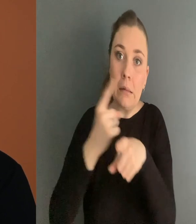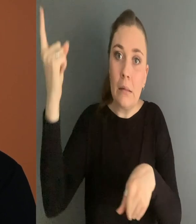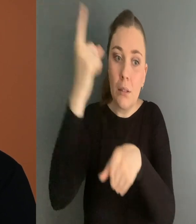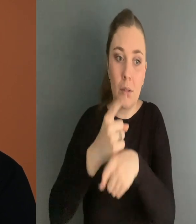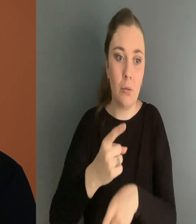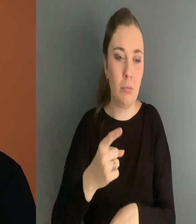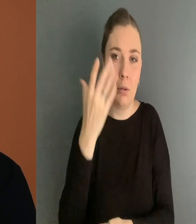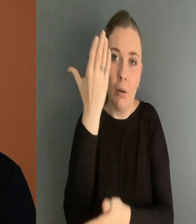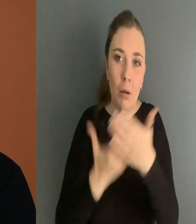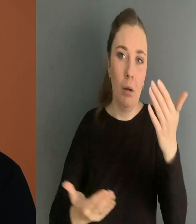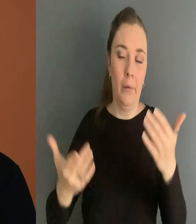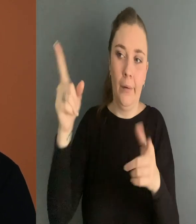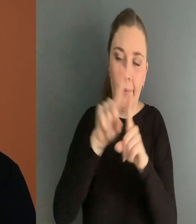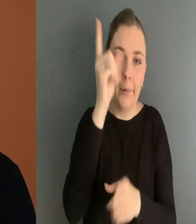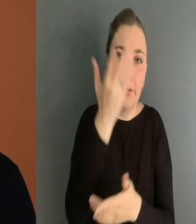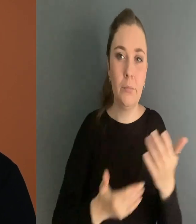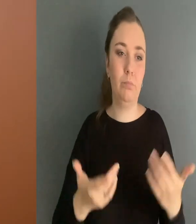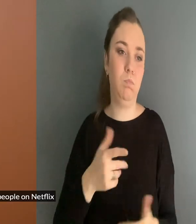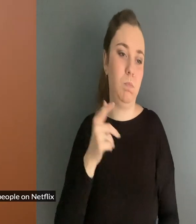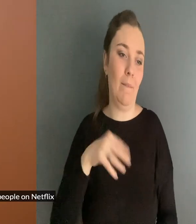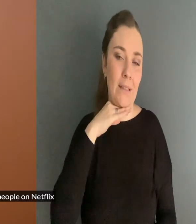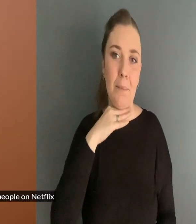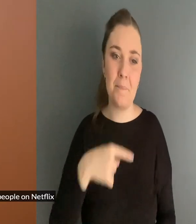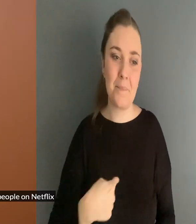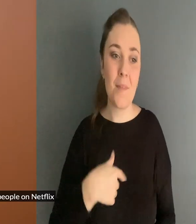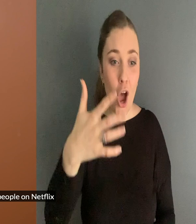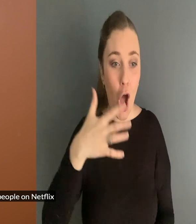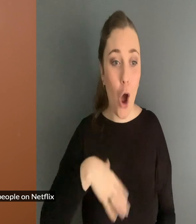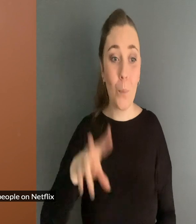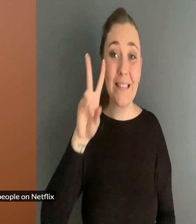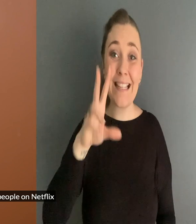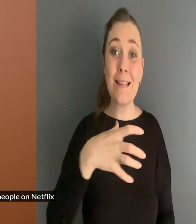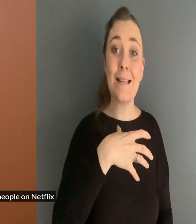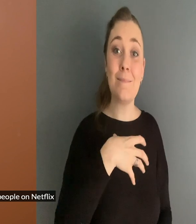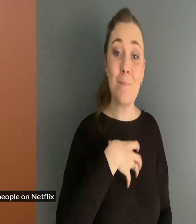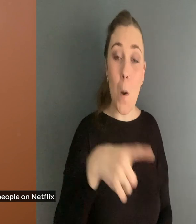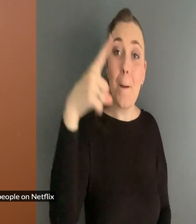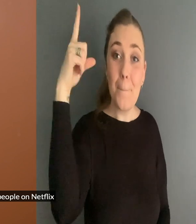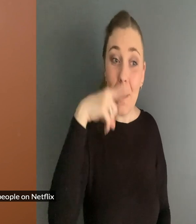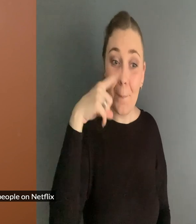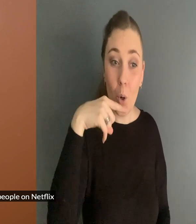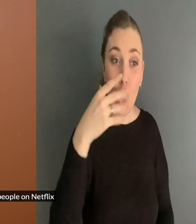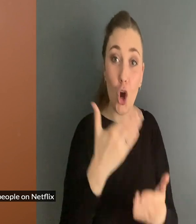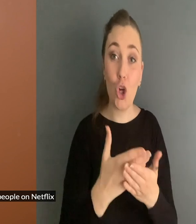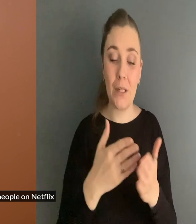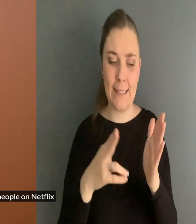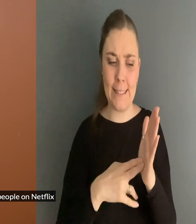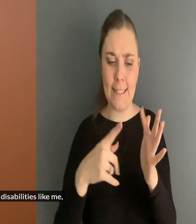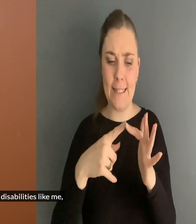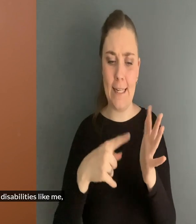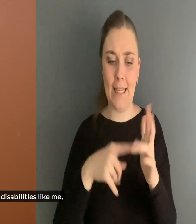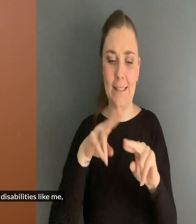story every time. Well I want to see more people you know on Netflix